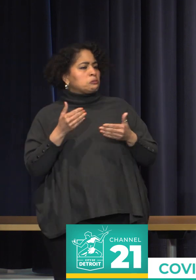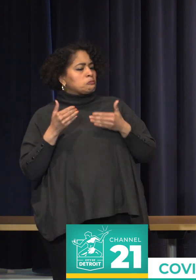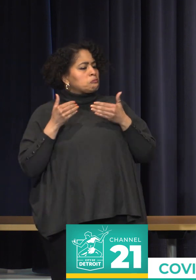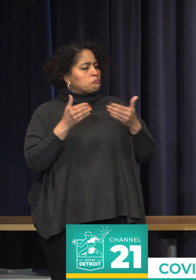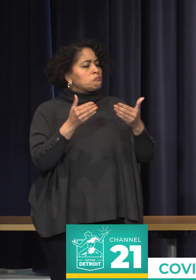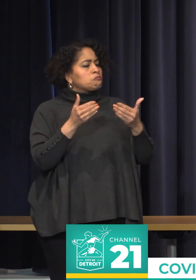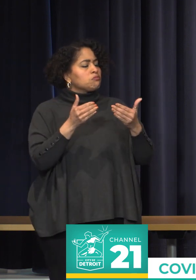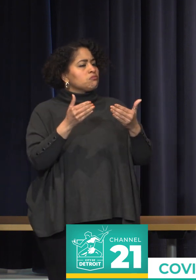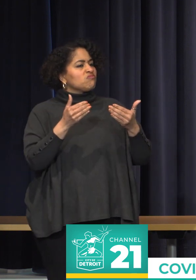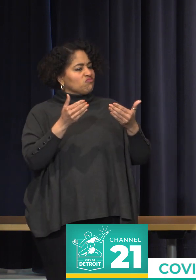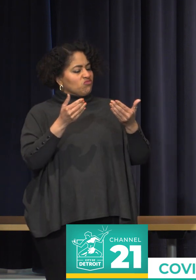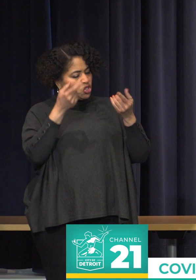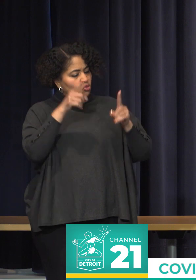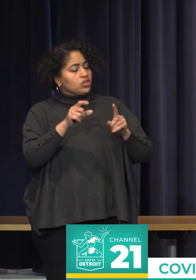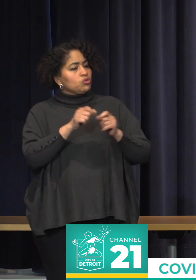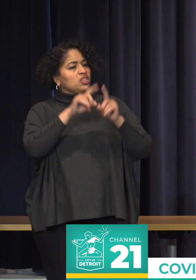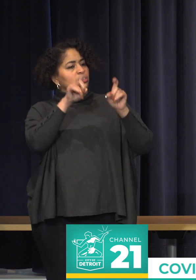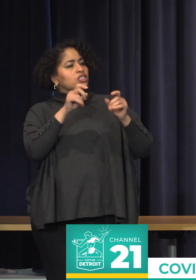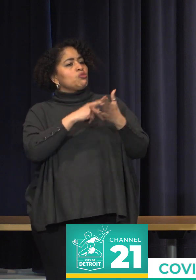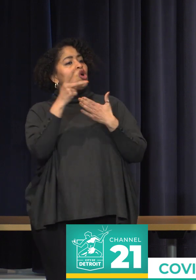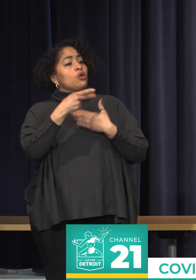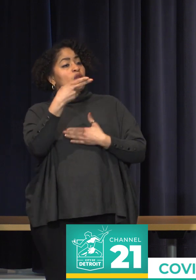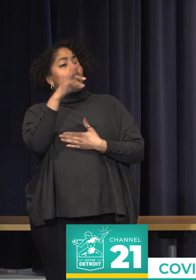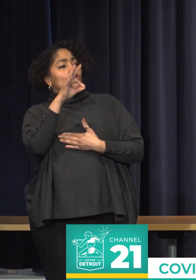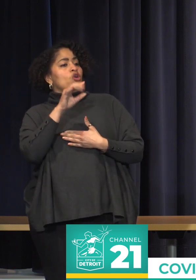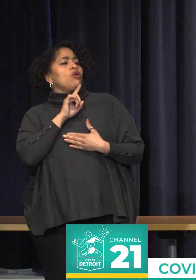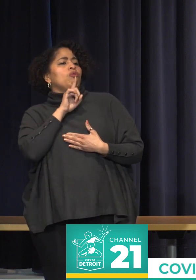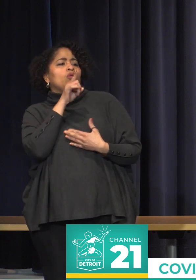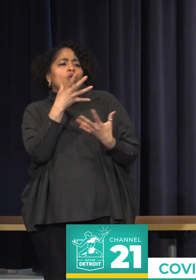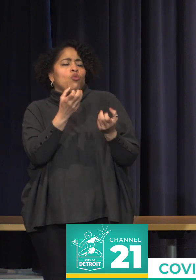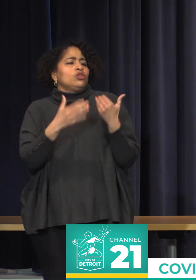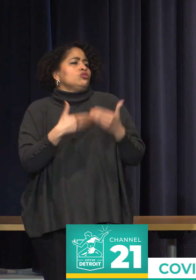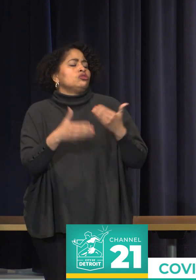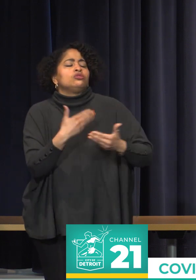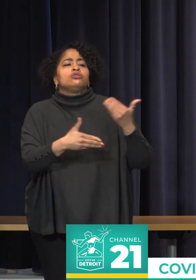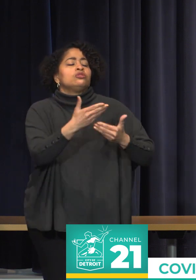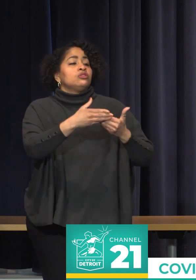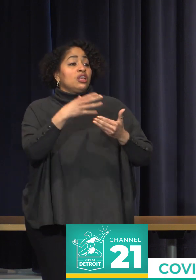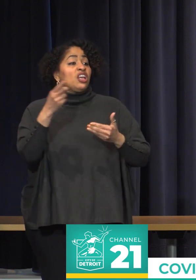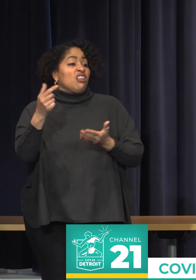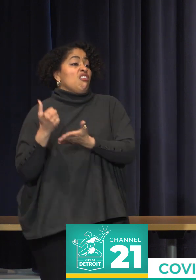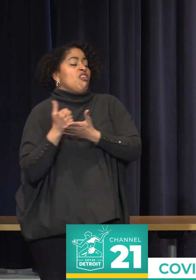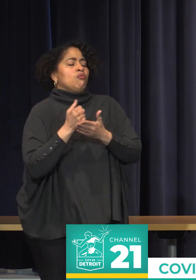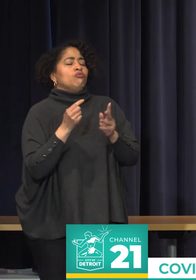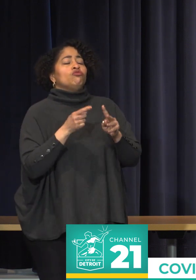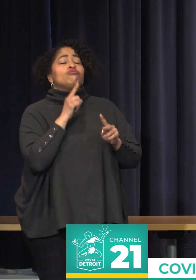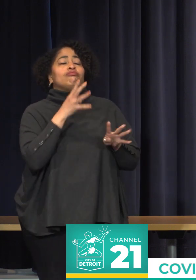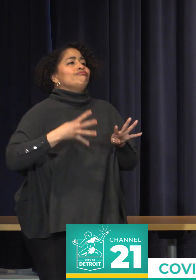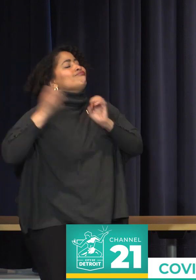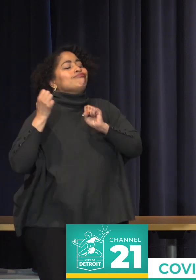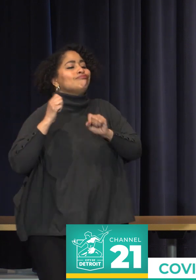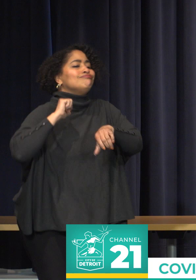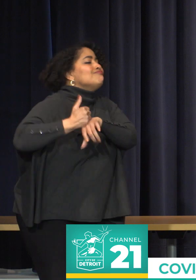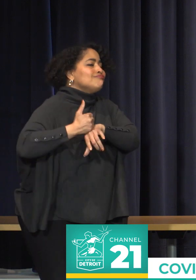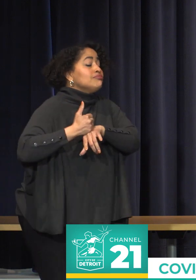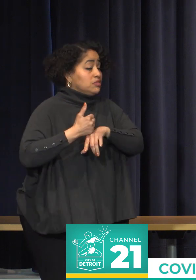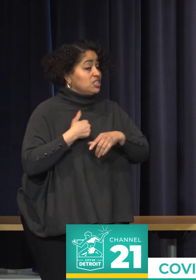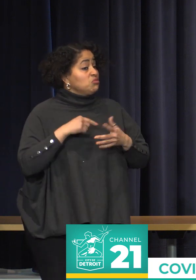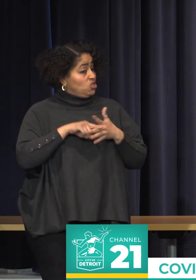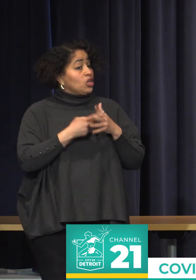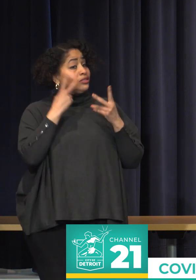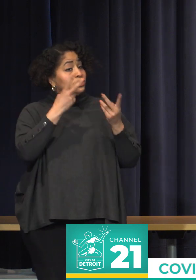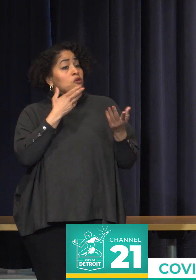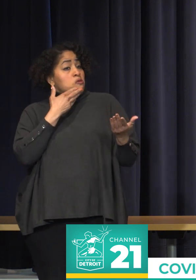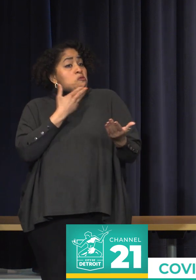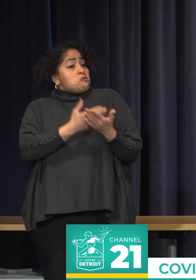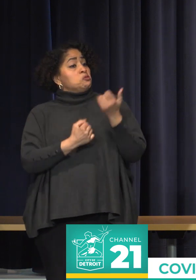a testing program that Henry Ford very much wanted to do in like record speed. And so I'm starting to see good support out of the federal government.